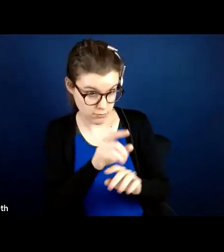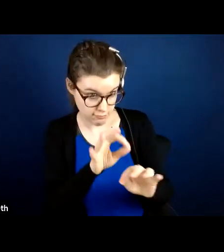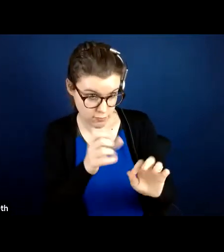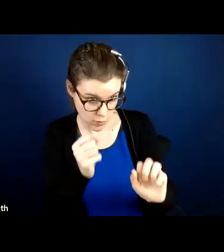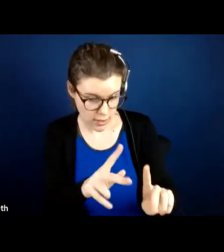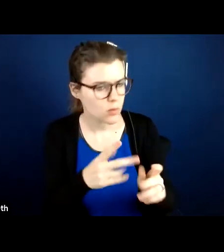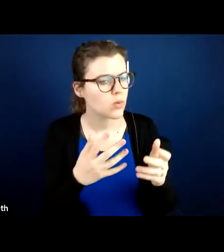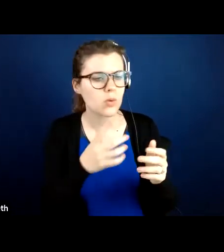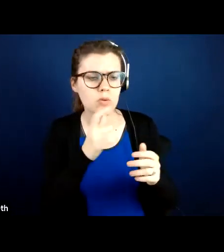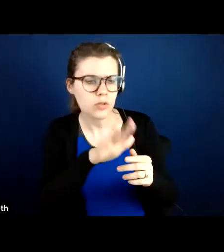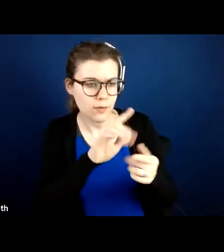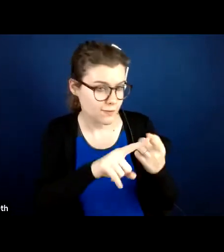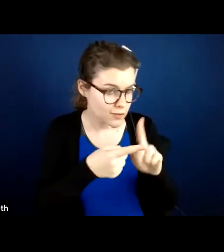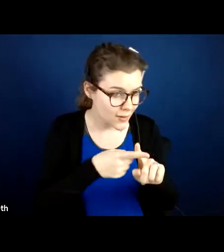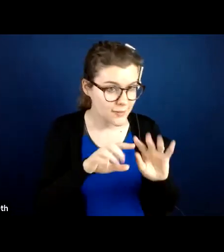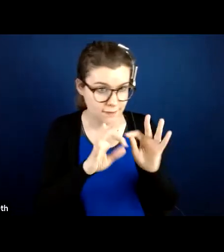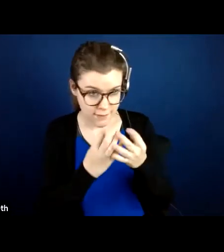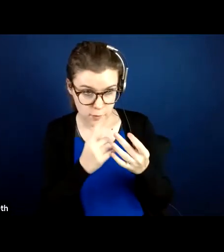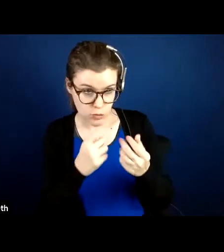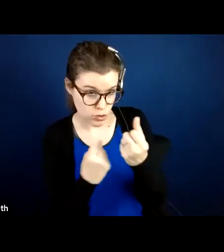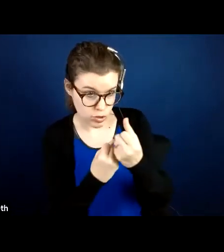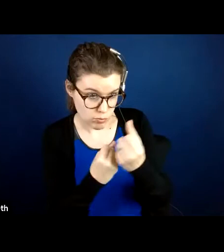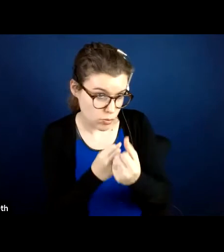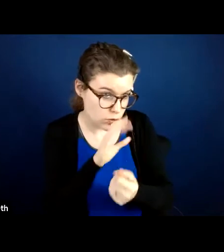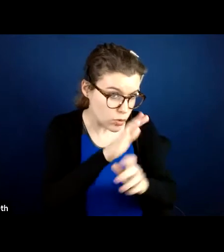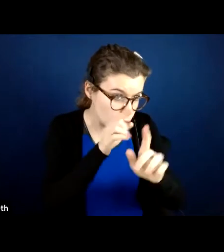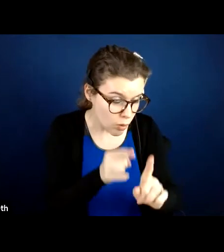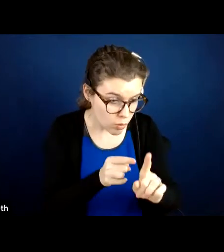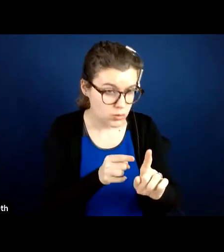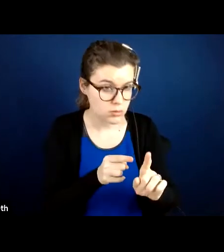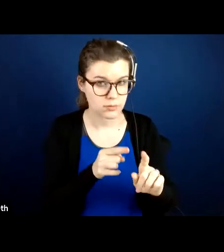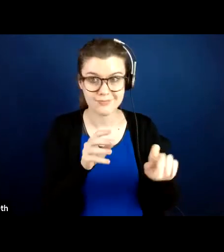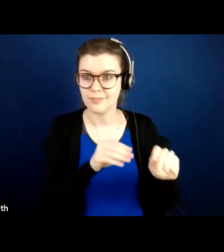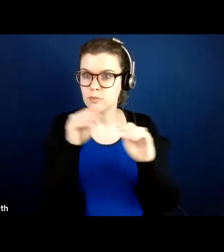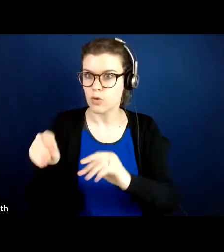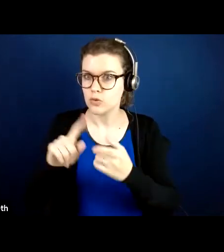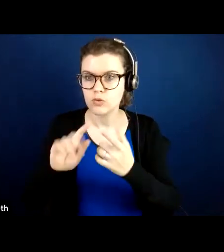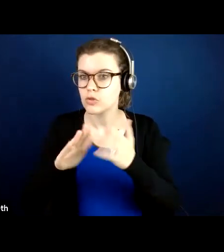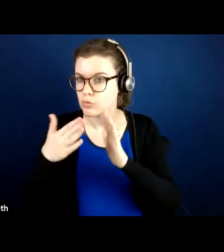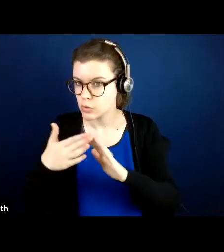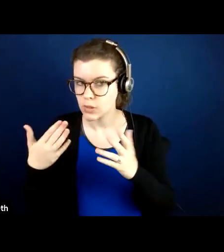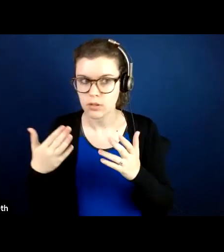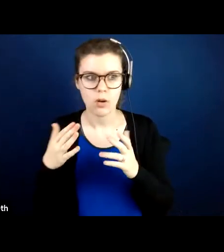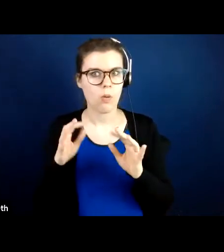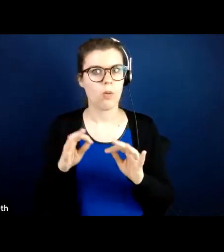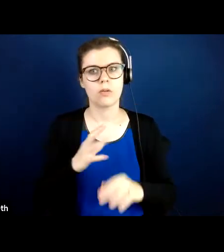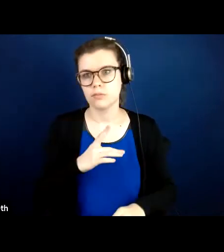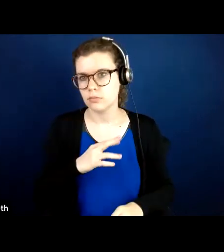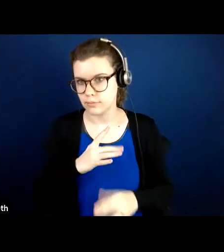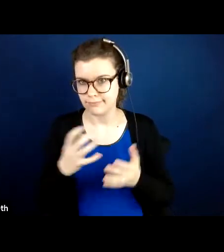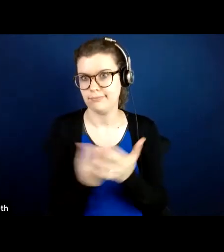have friends or family members that are supportive of their goal to move back into the community, that's extremely